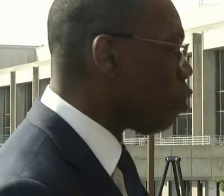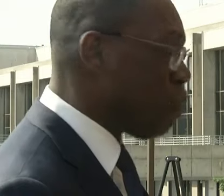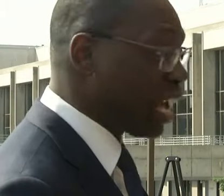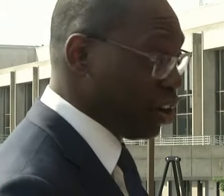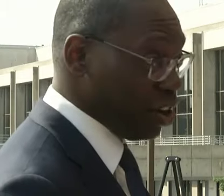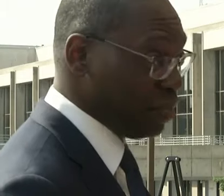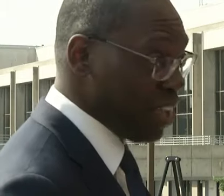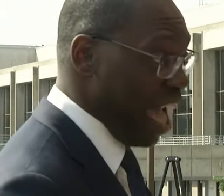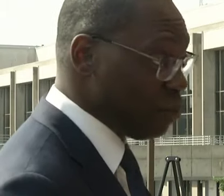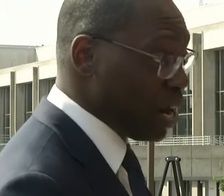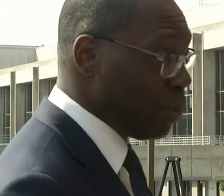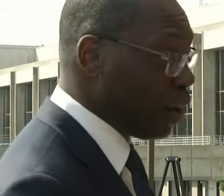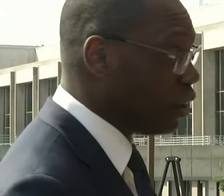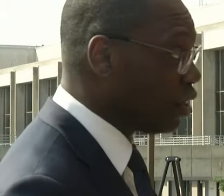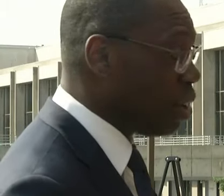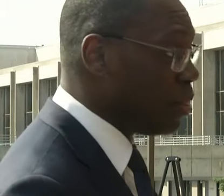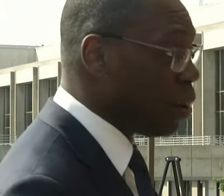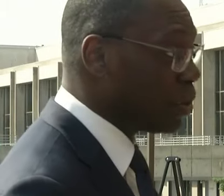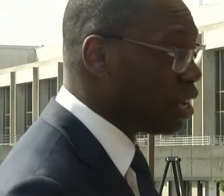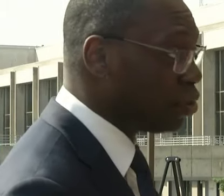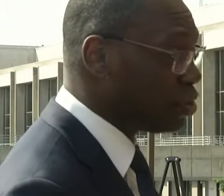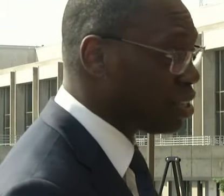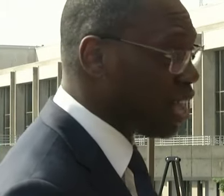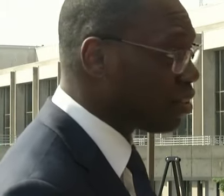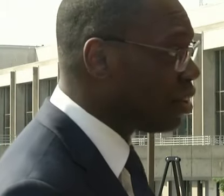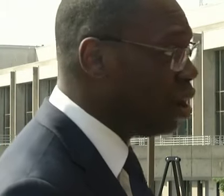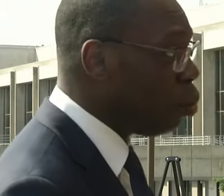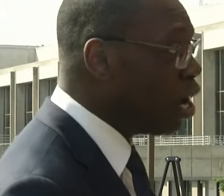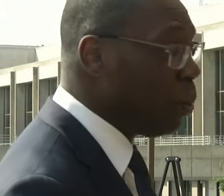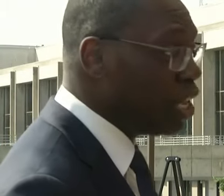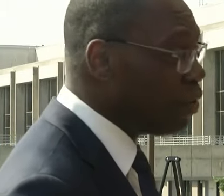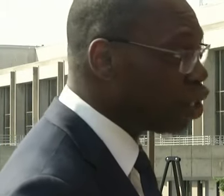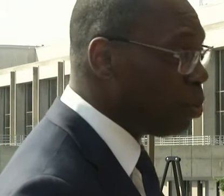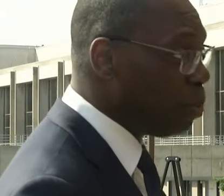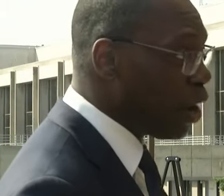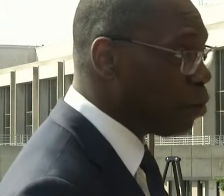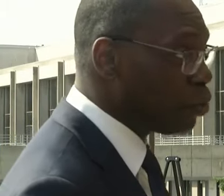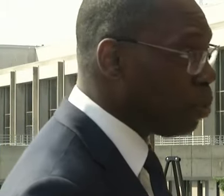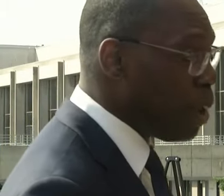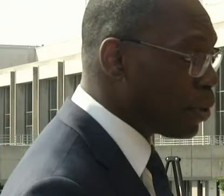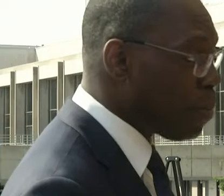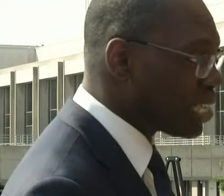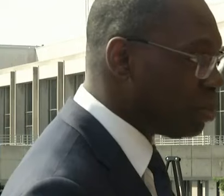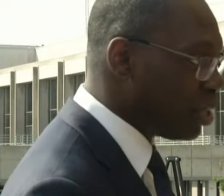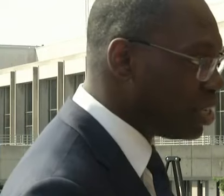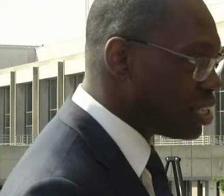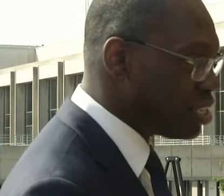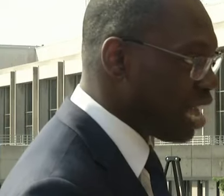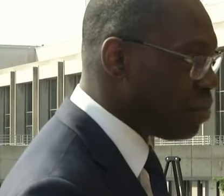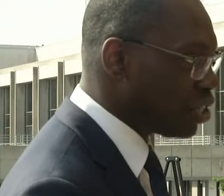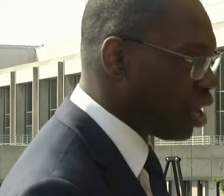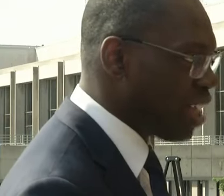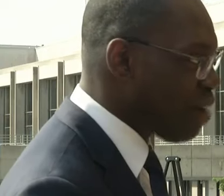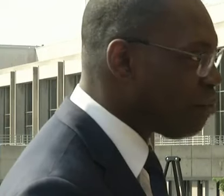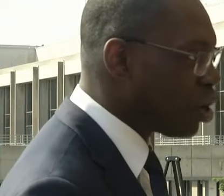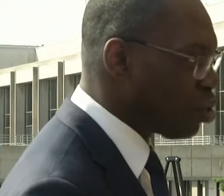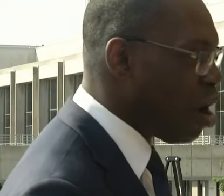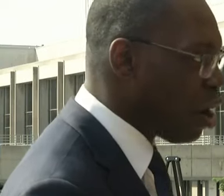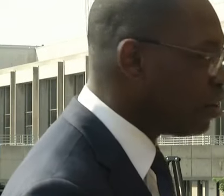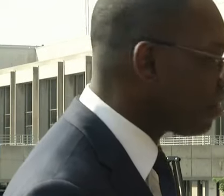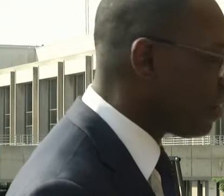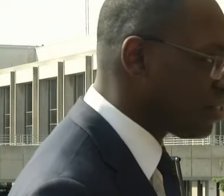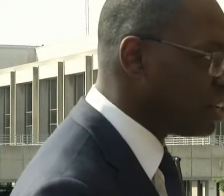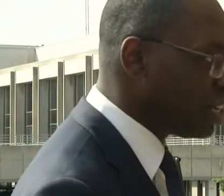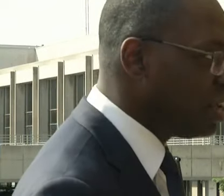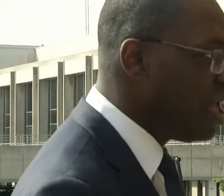because a record has been a barrier to them and their potential success. We don't believe there should be barriers between people and possibilities in the state of Michigan. That's why I've worked